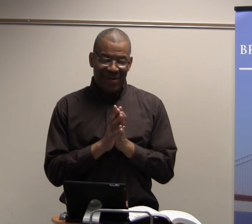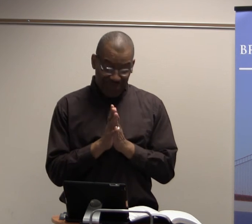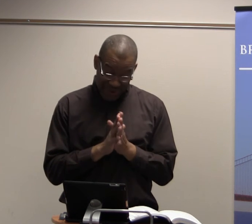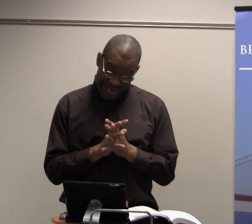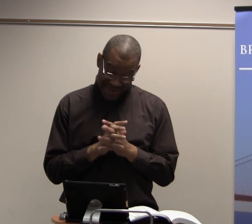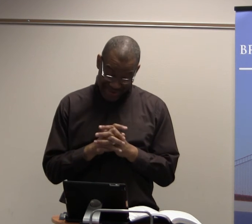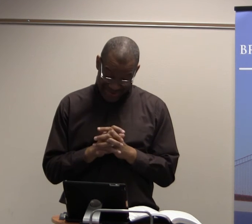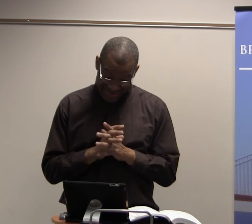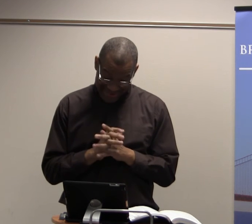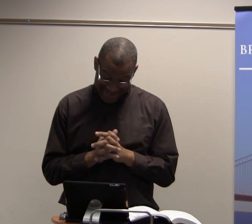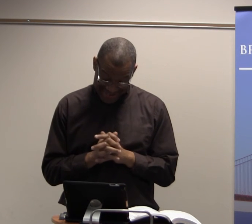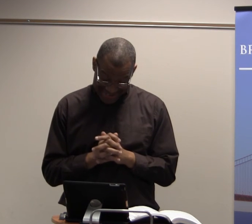Wow.